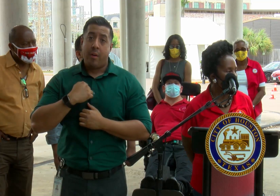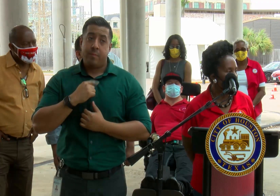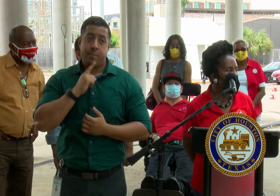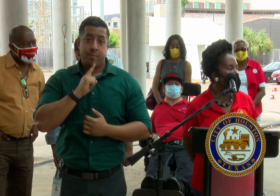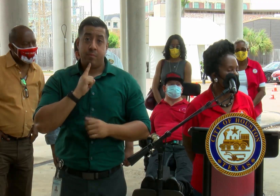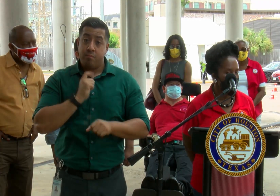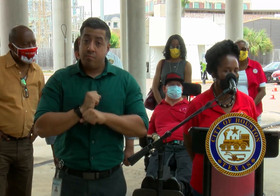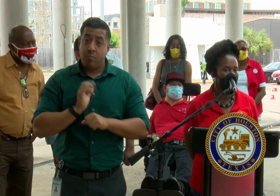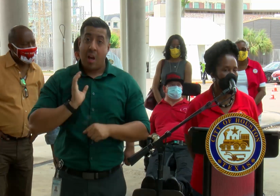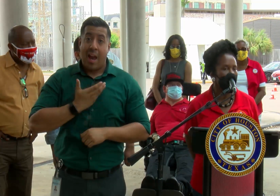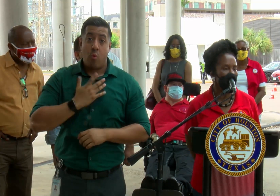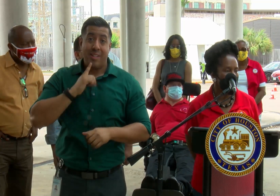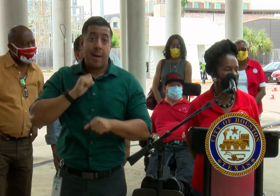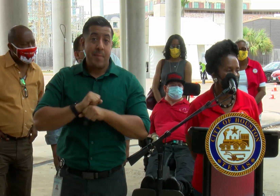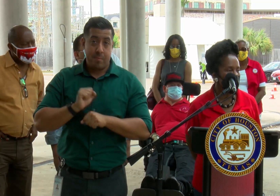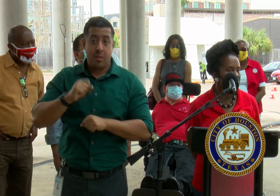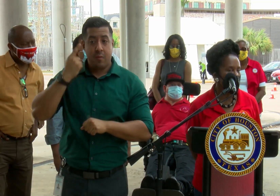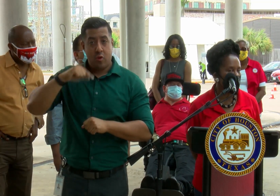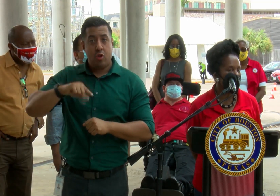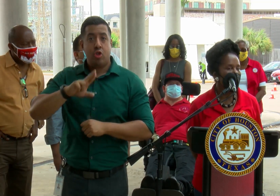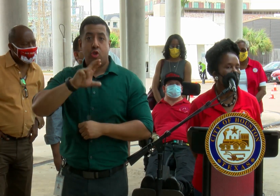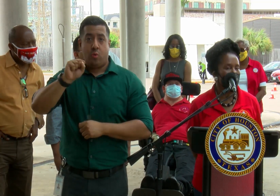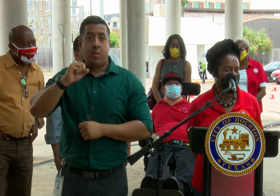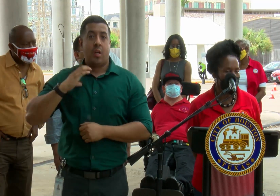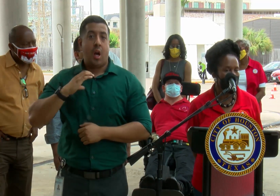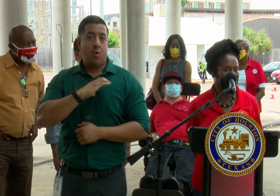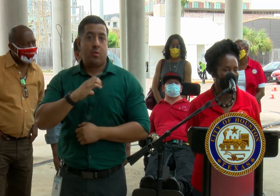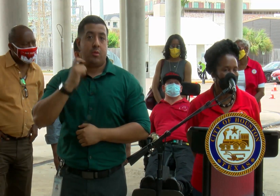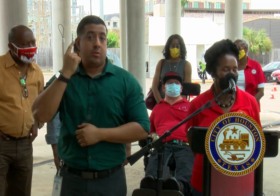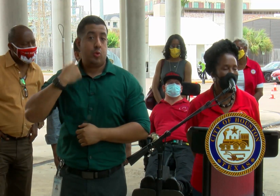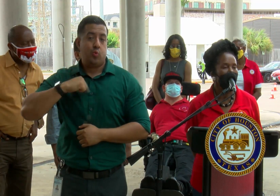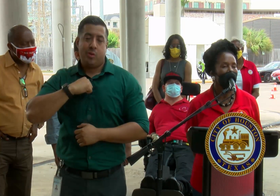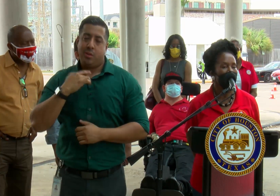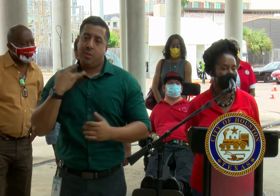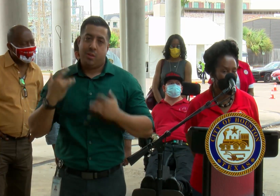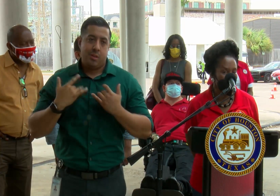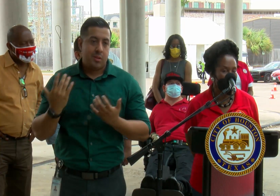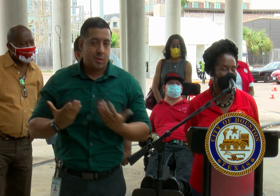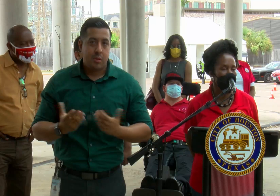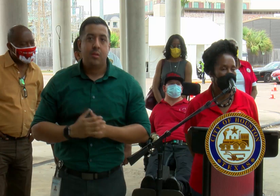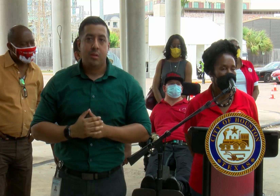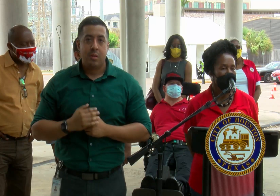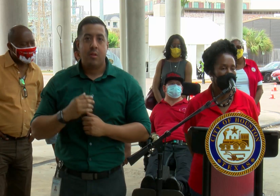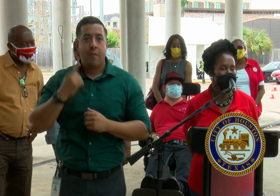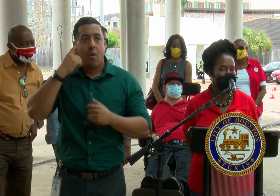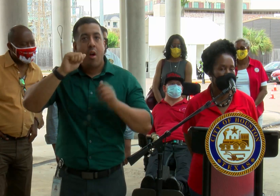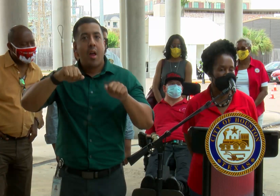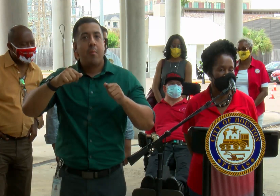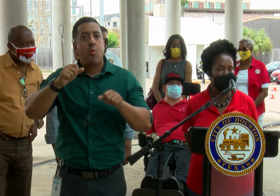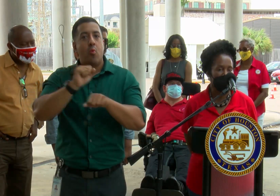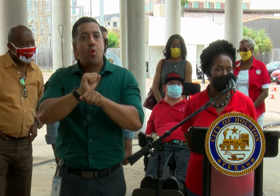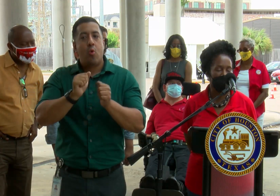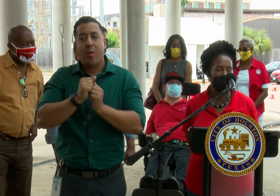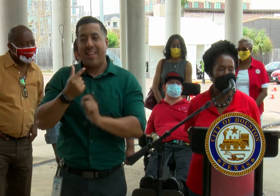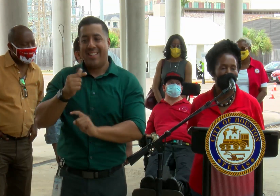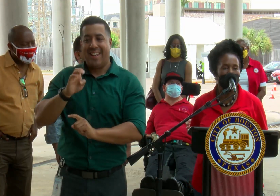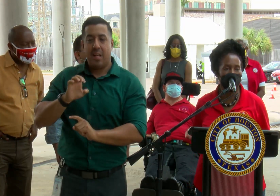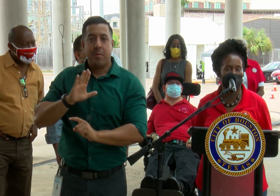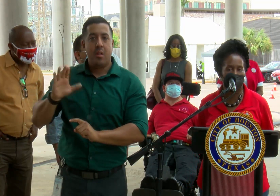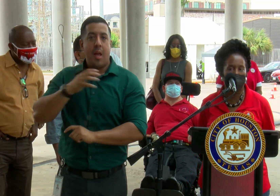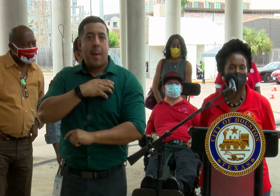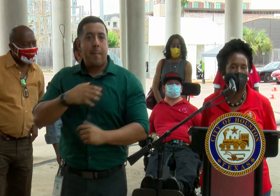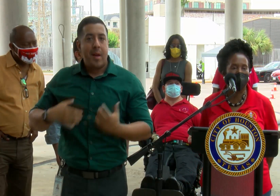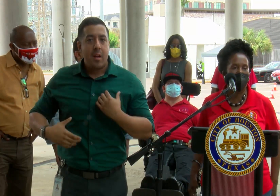is our commitment. That is my commitment in the United States Congress. We're excited to be here and be able to work with Gabe and the mayor